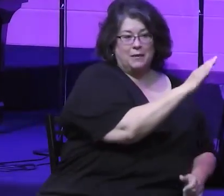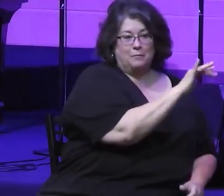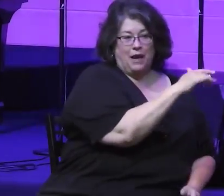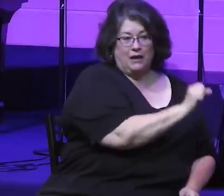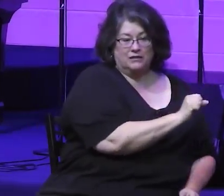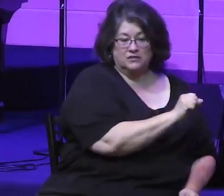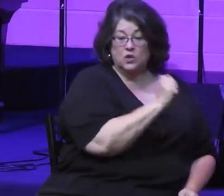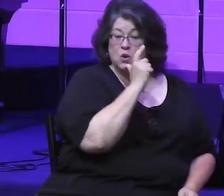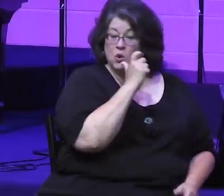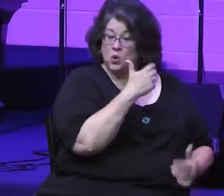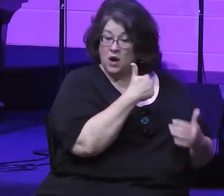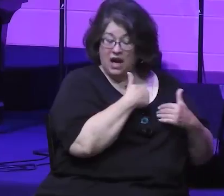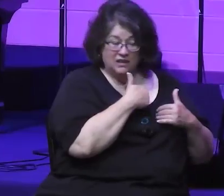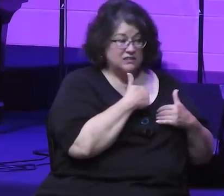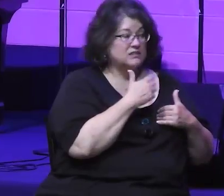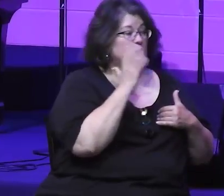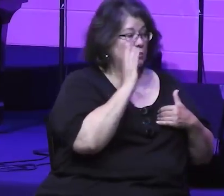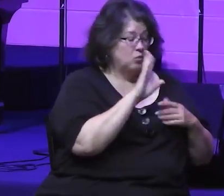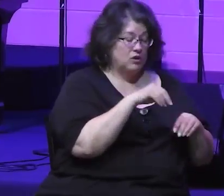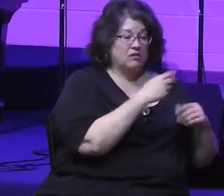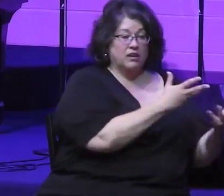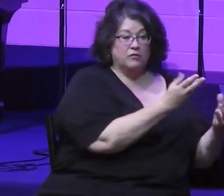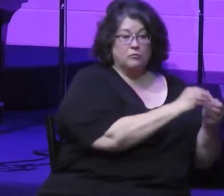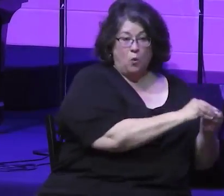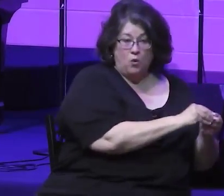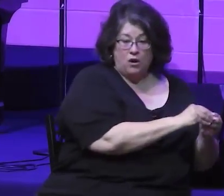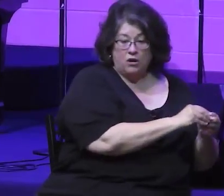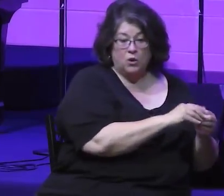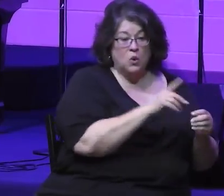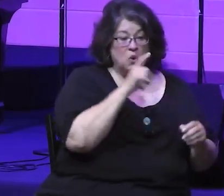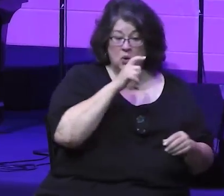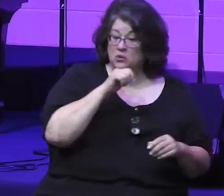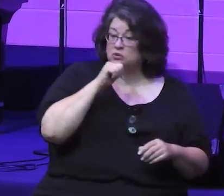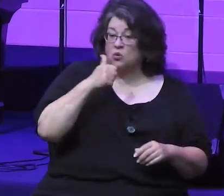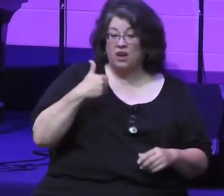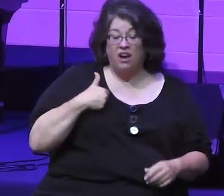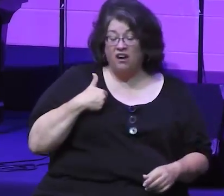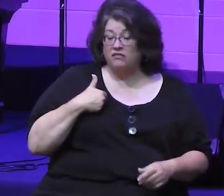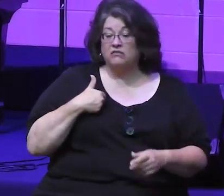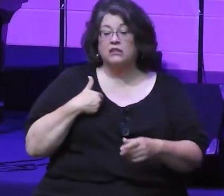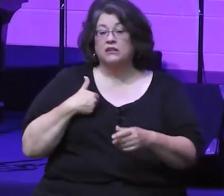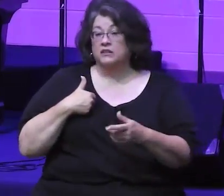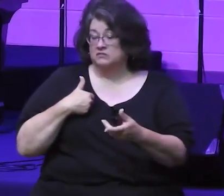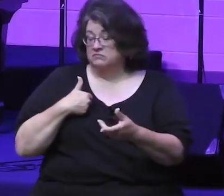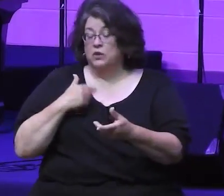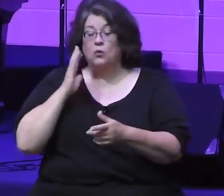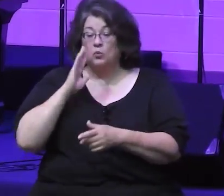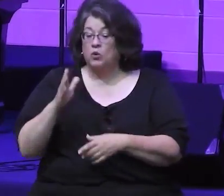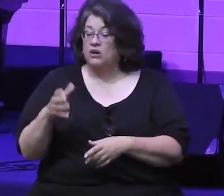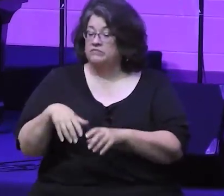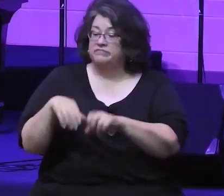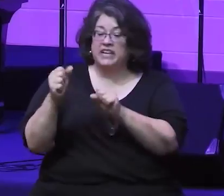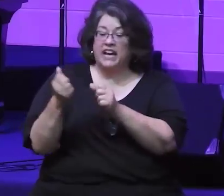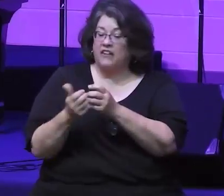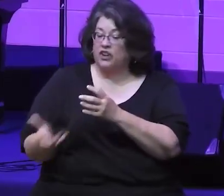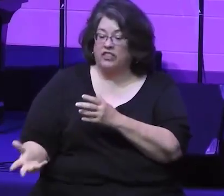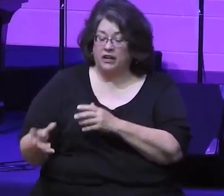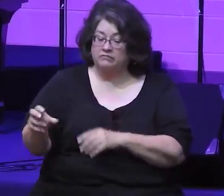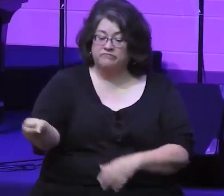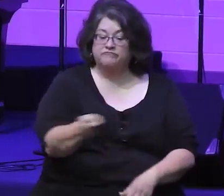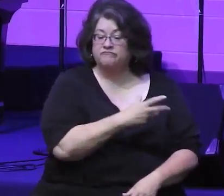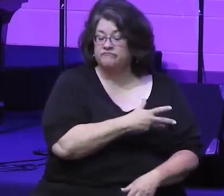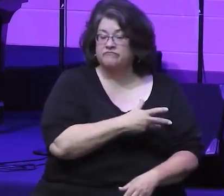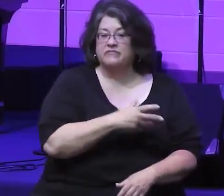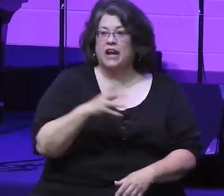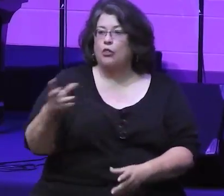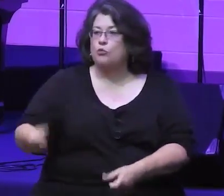an abundance. And as for those who do not have, even what they have will be taken from them. And throw that worthless servant